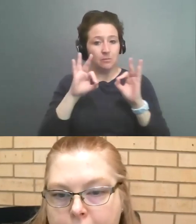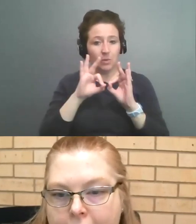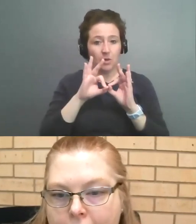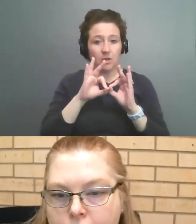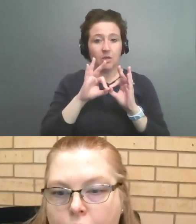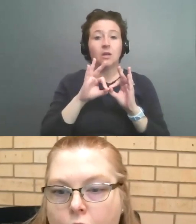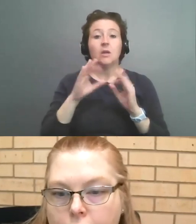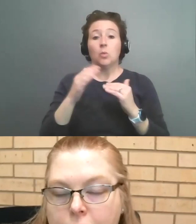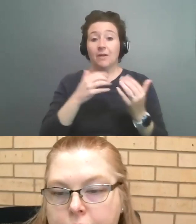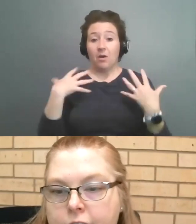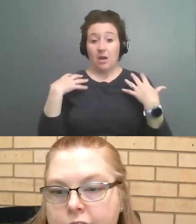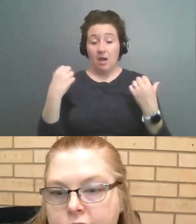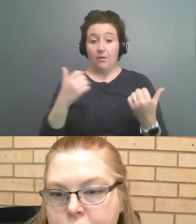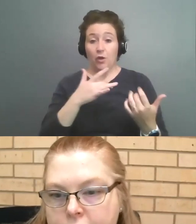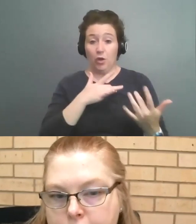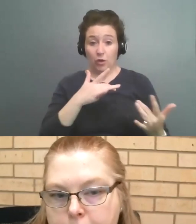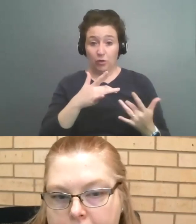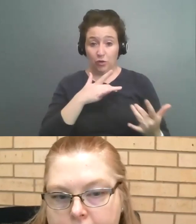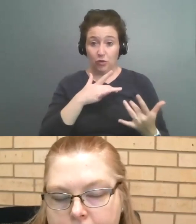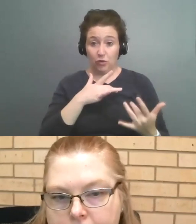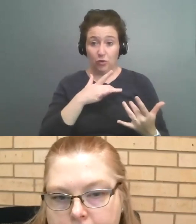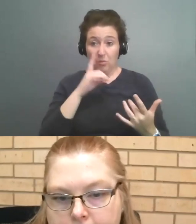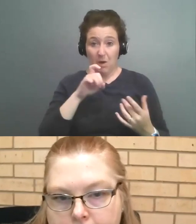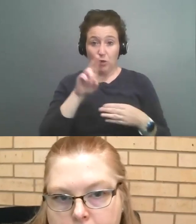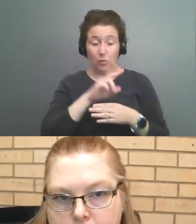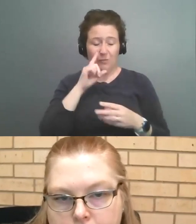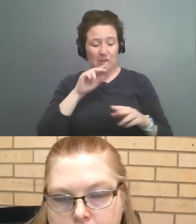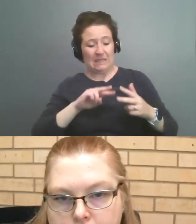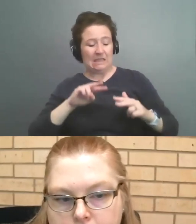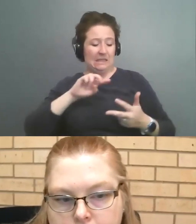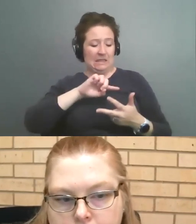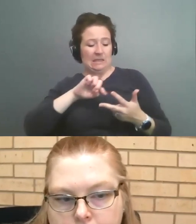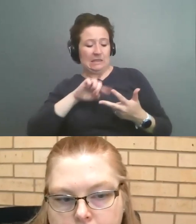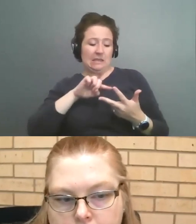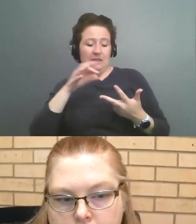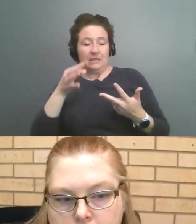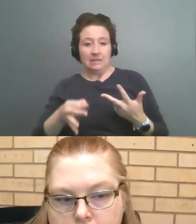concerns that you may have are included in the decision that you make.